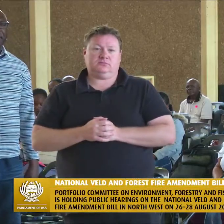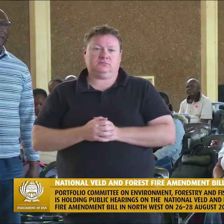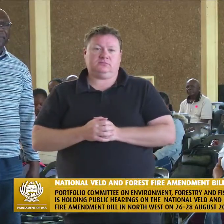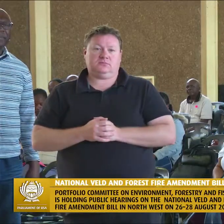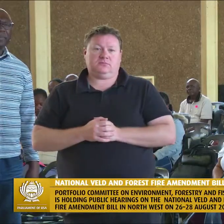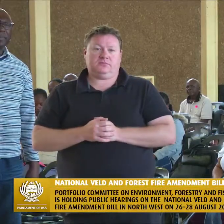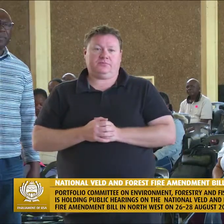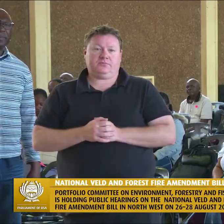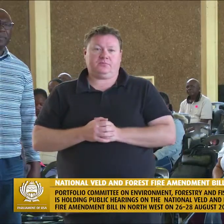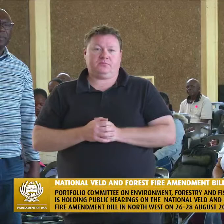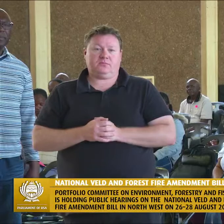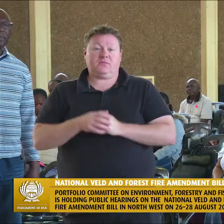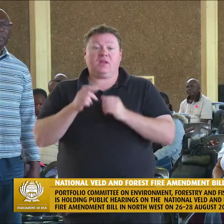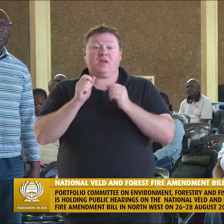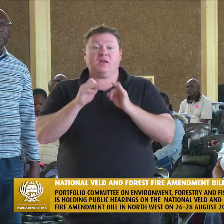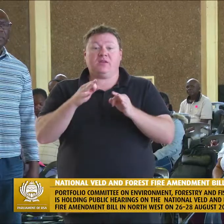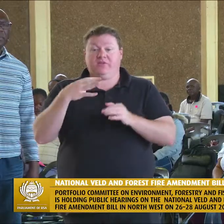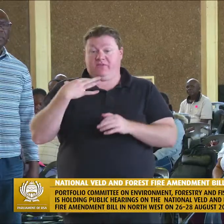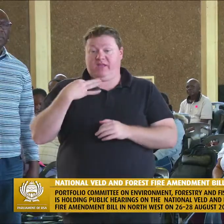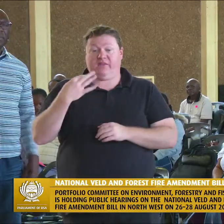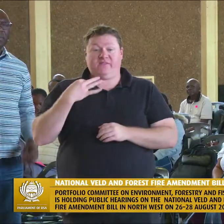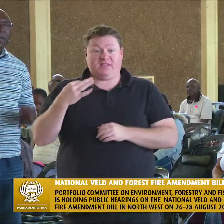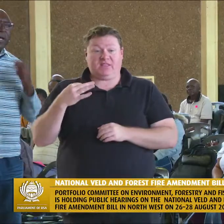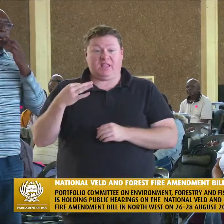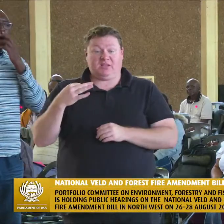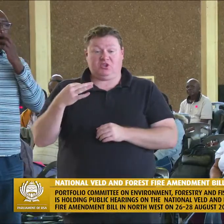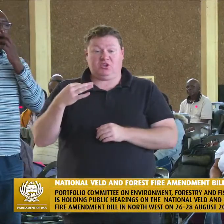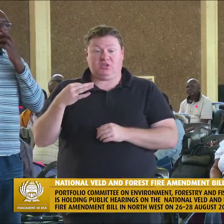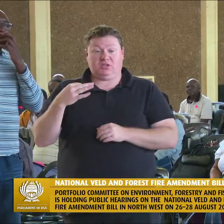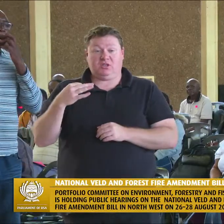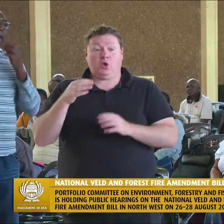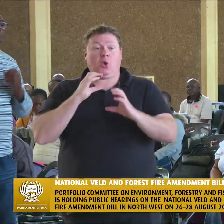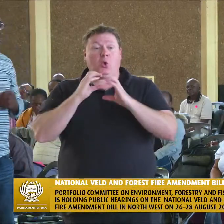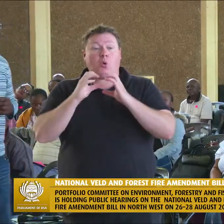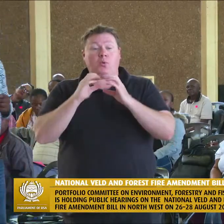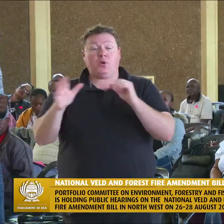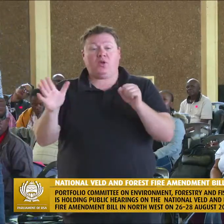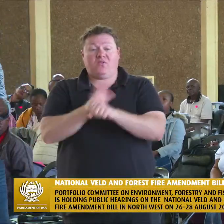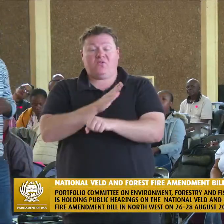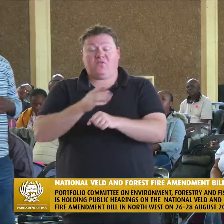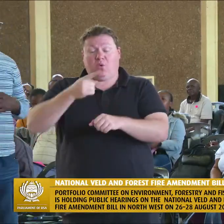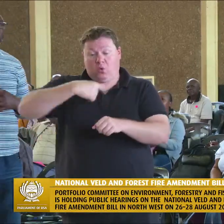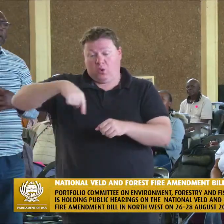so if the invitation is not being communicated with us